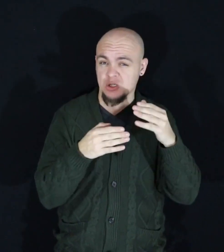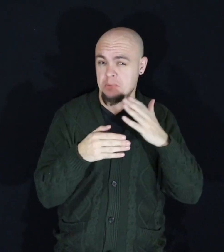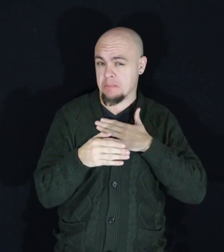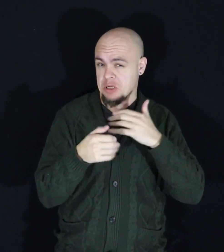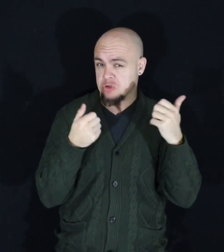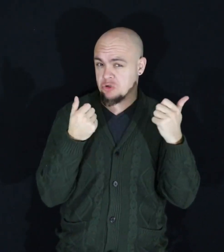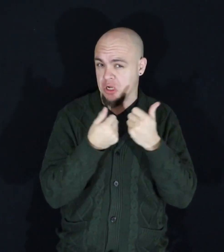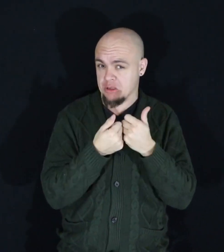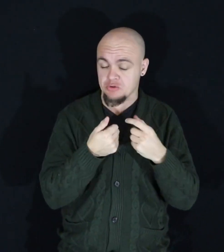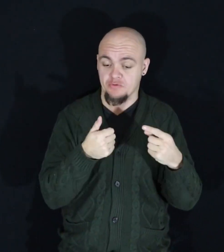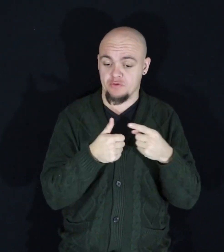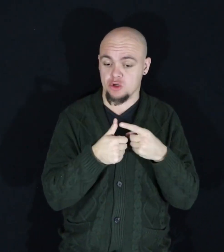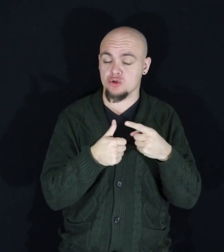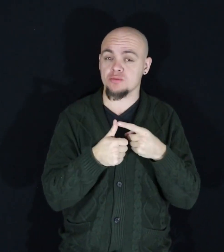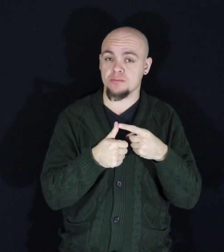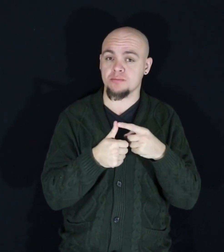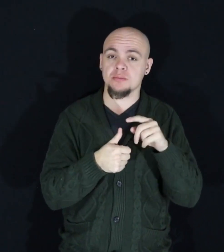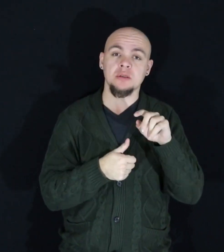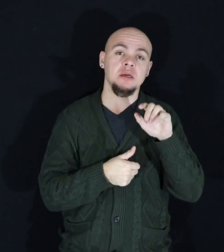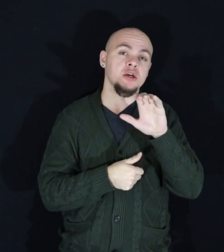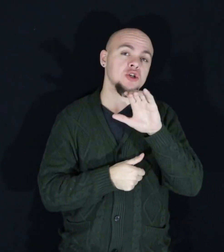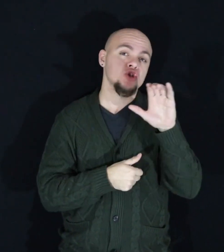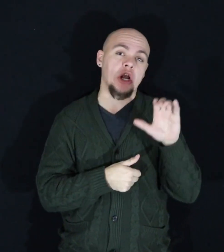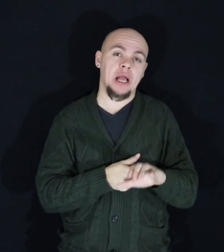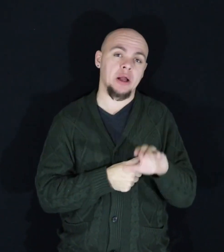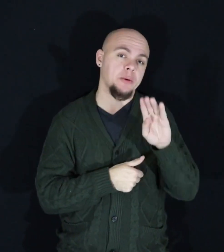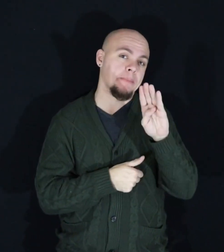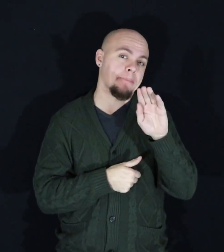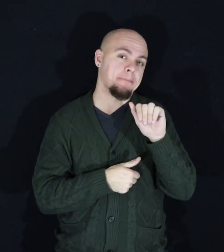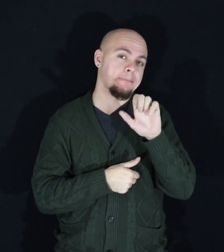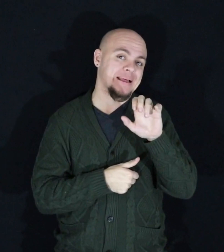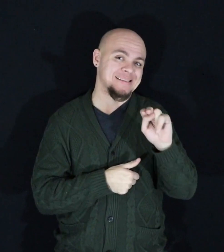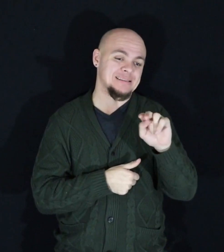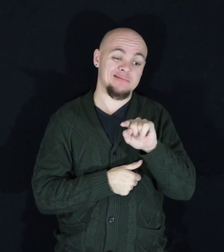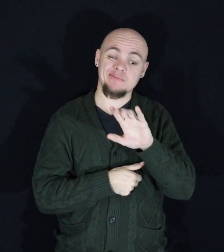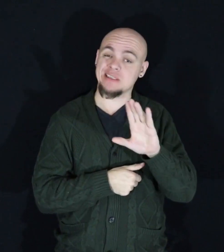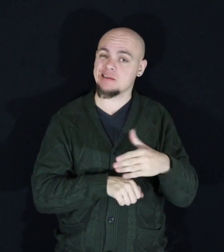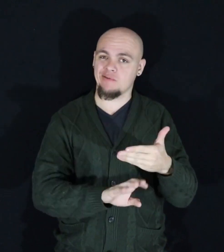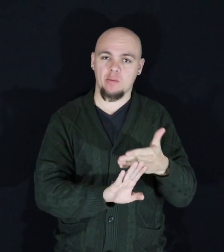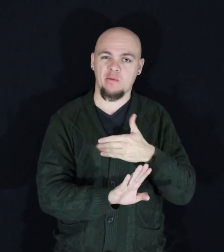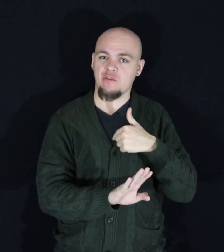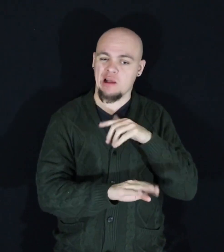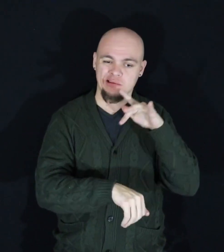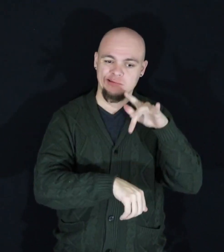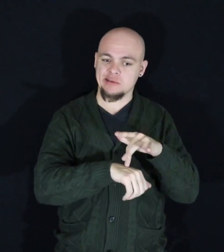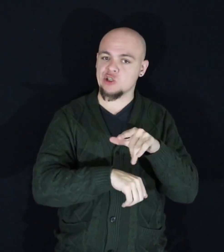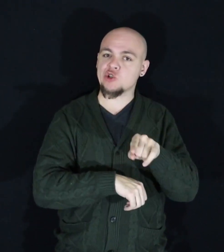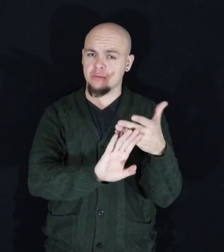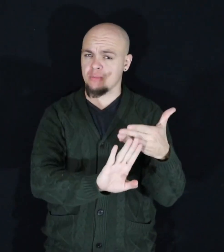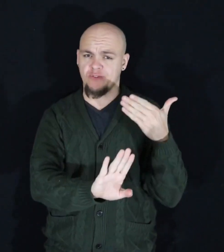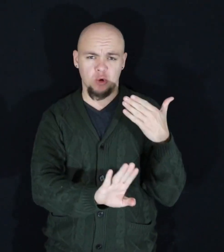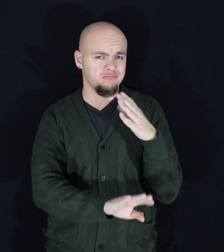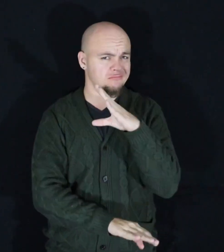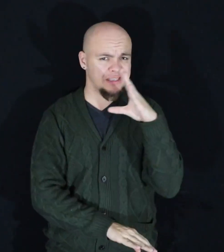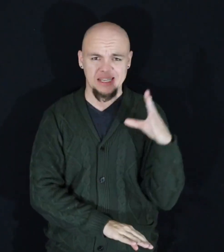challenges, starting with a voyage into the Chicago Basin, a place I had never been before prior to this project. Prior